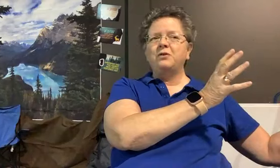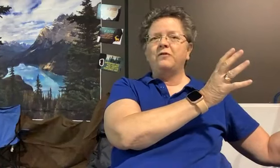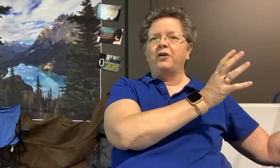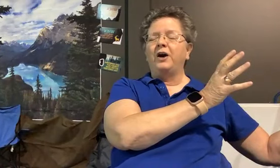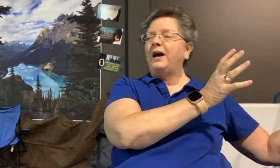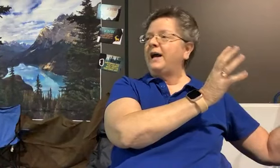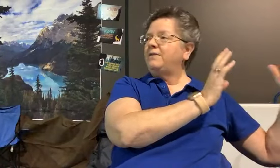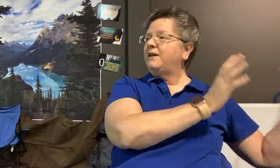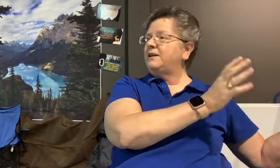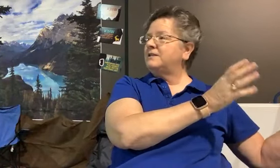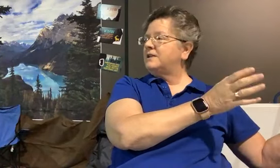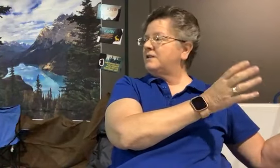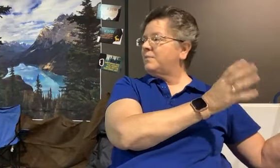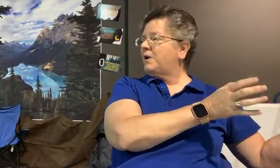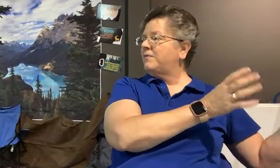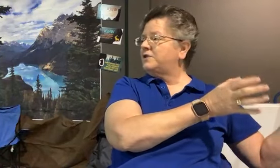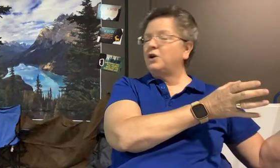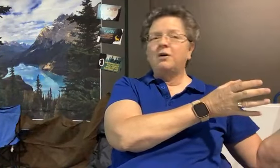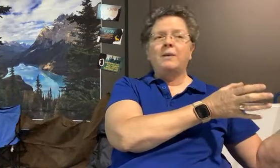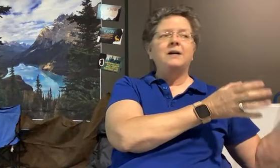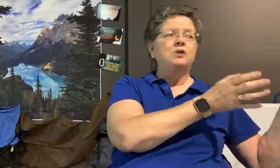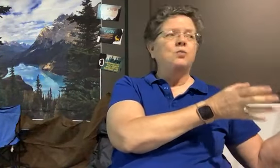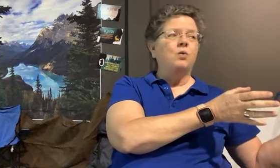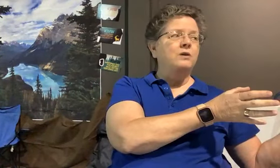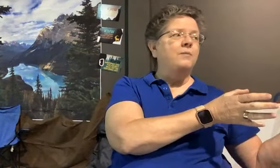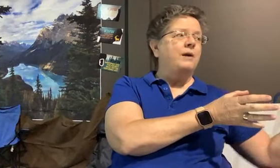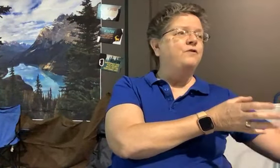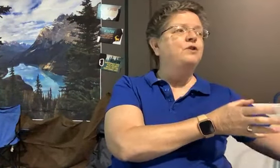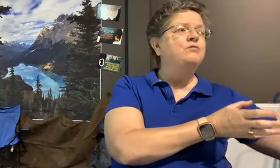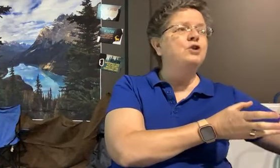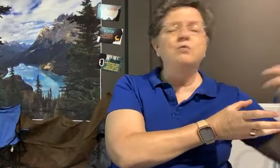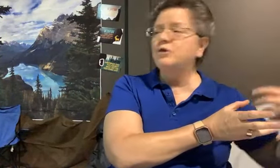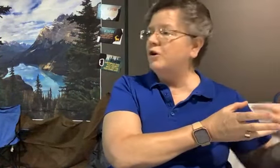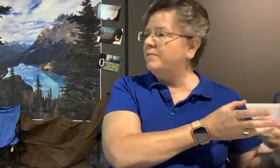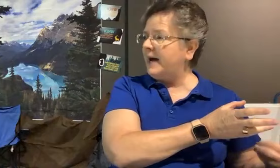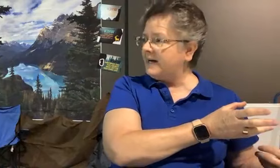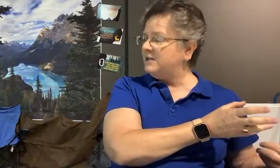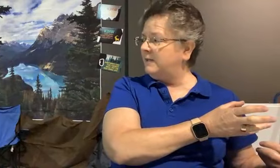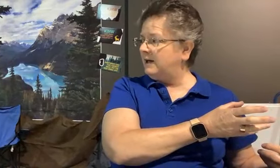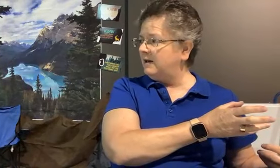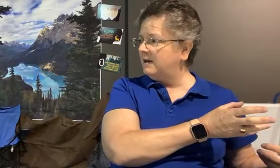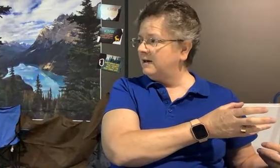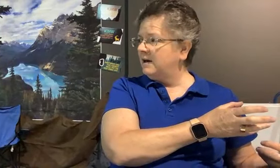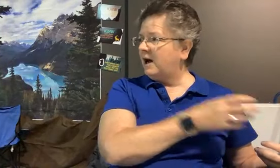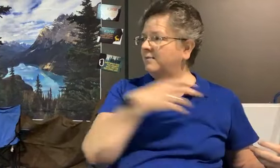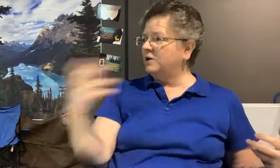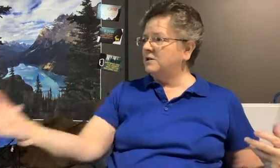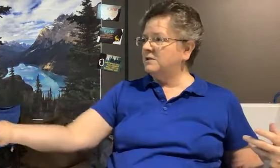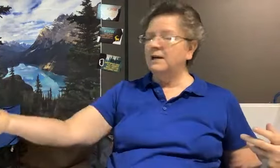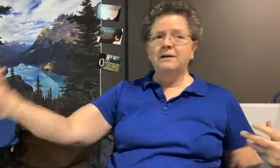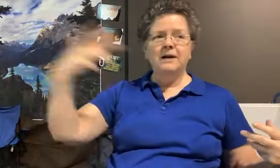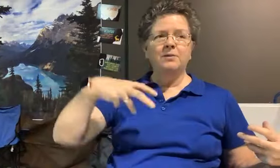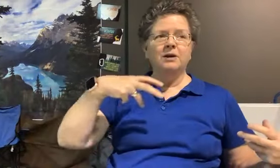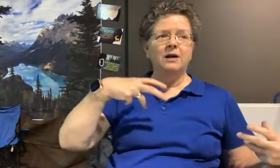wonderful. And then he sent the prophet Jeremiah to warn them, if you don't turn back to me, I'm going to send